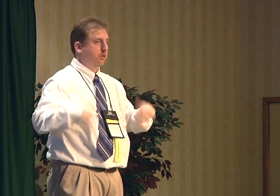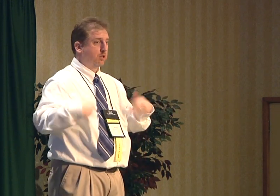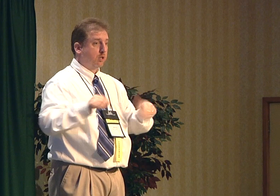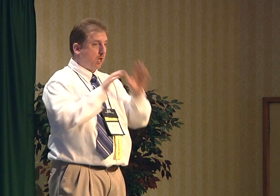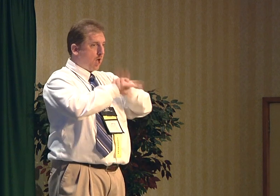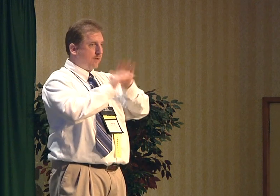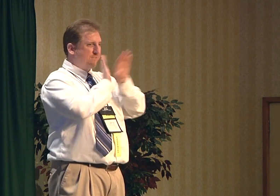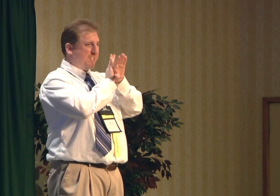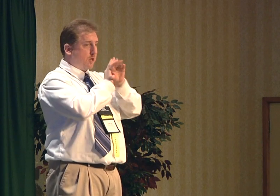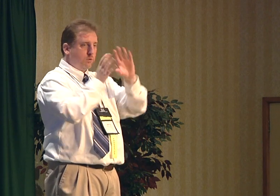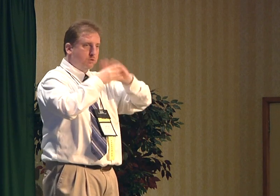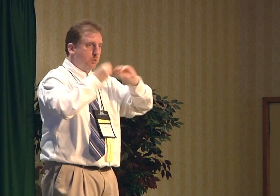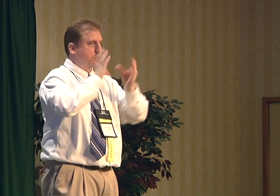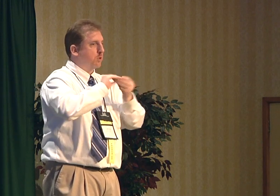stories on video.